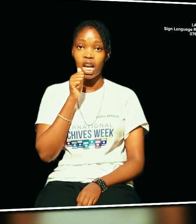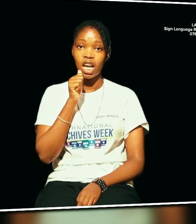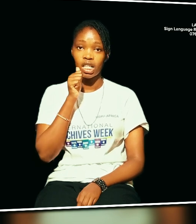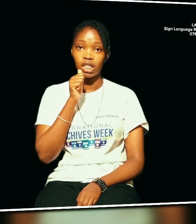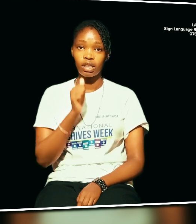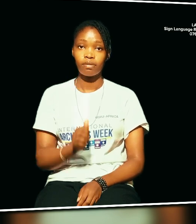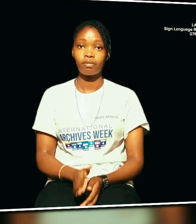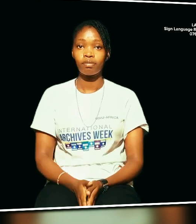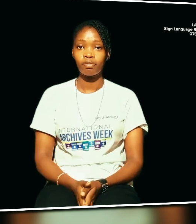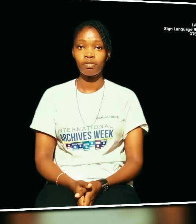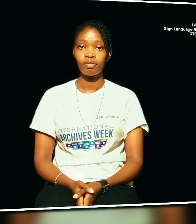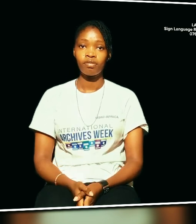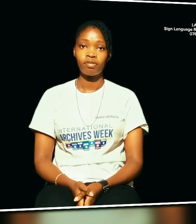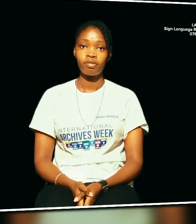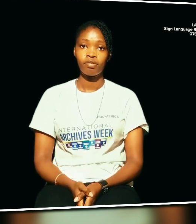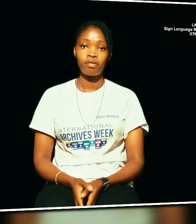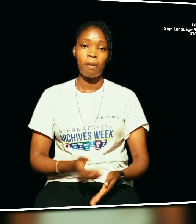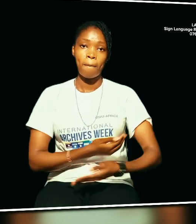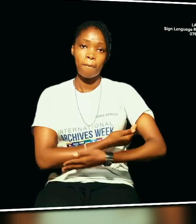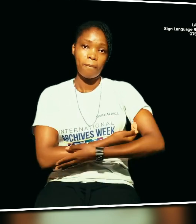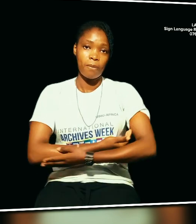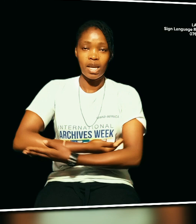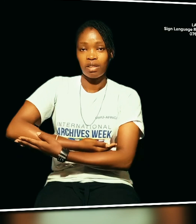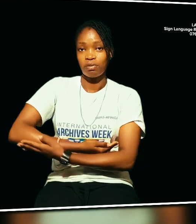Aunt. Baby.